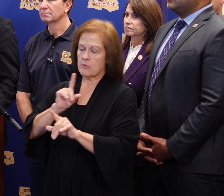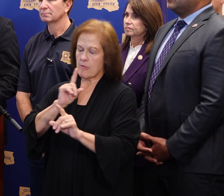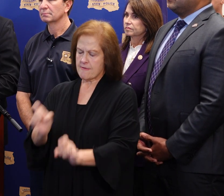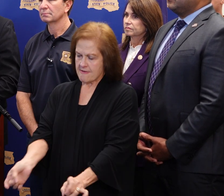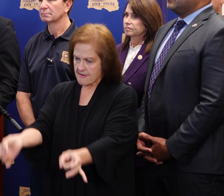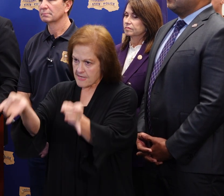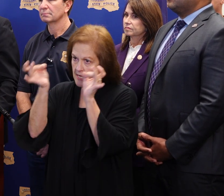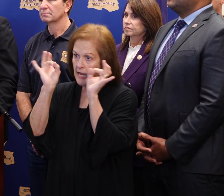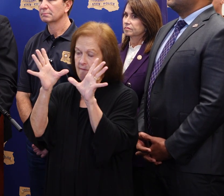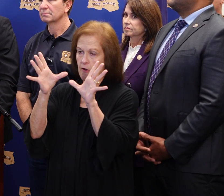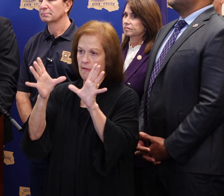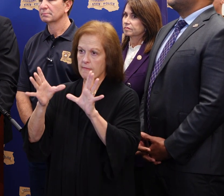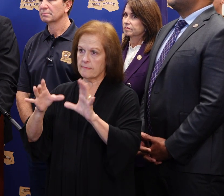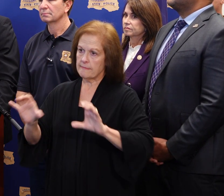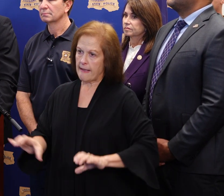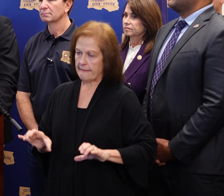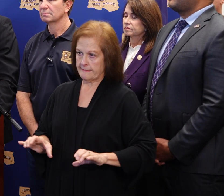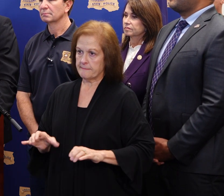act.